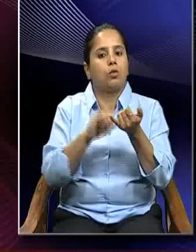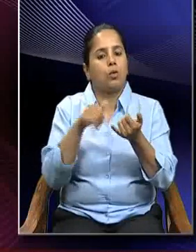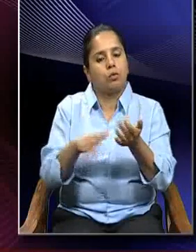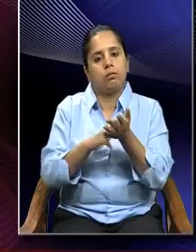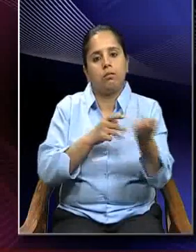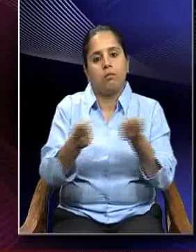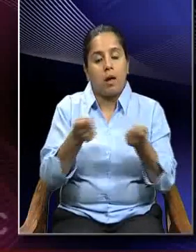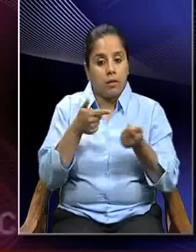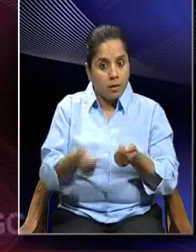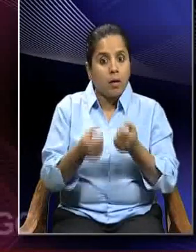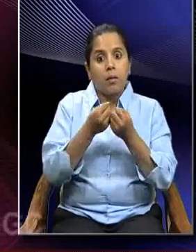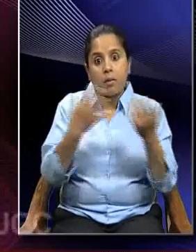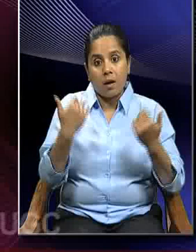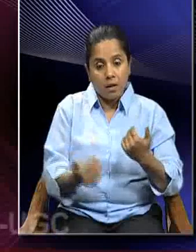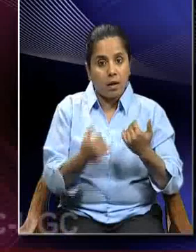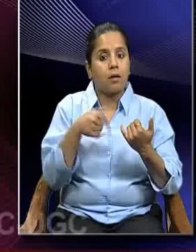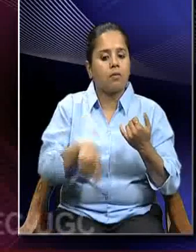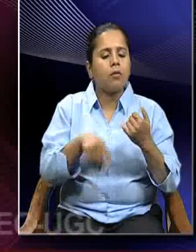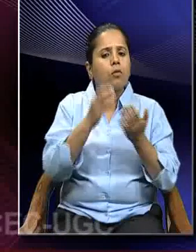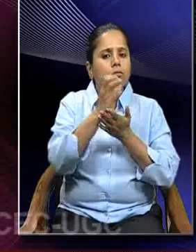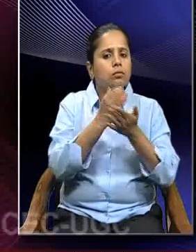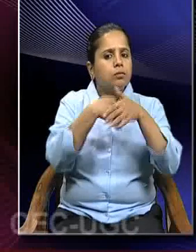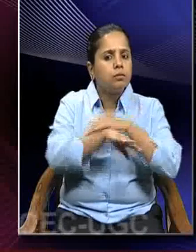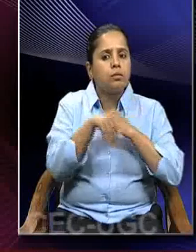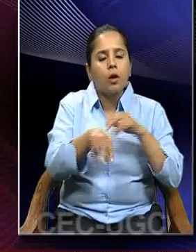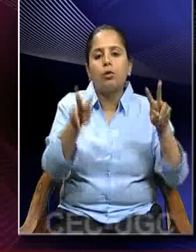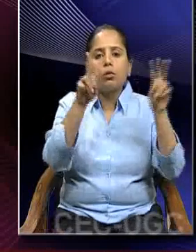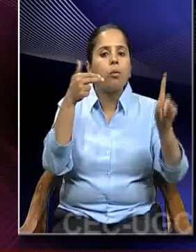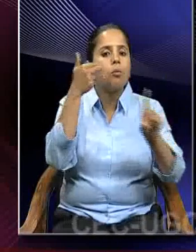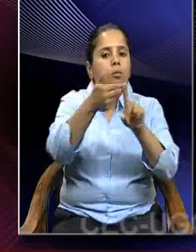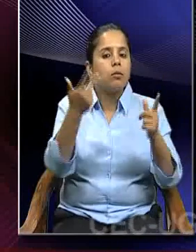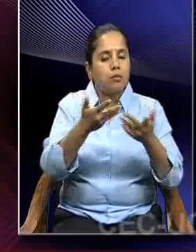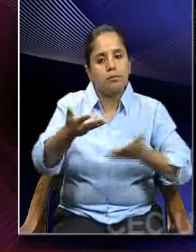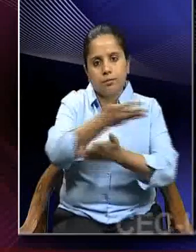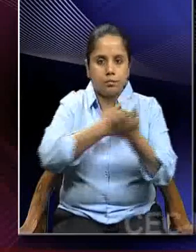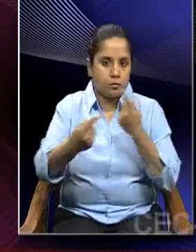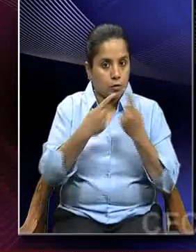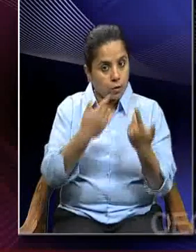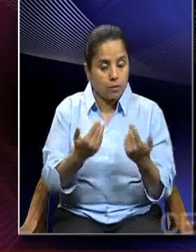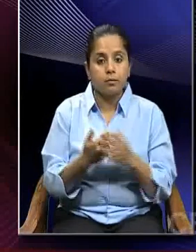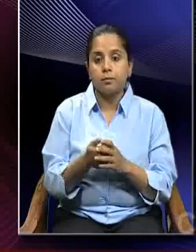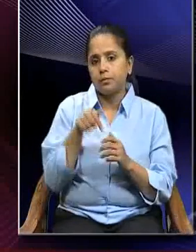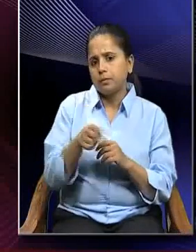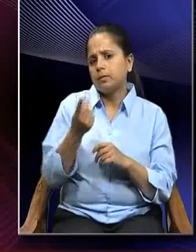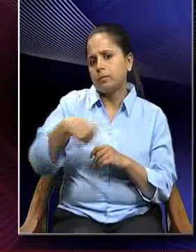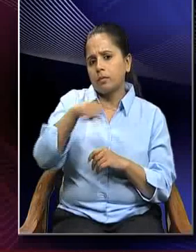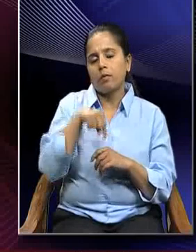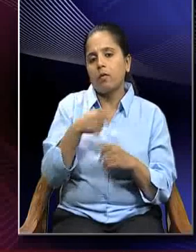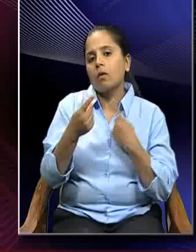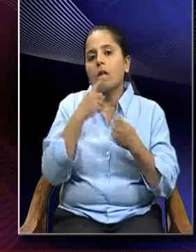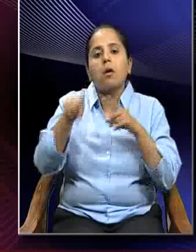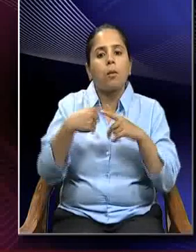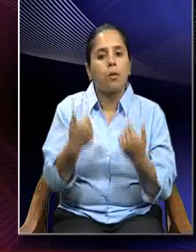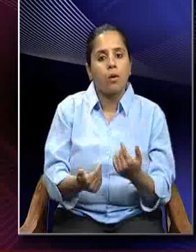of the syllabi, it is prescribed as a topic of discussion, and here we are going to discuss